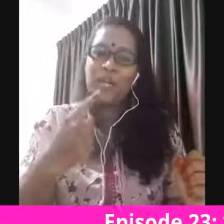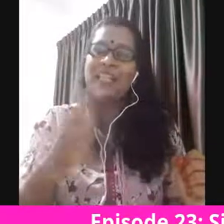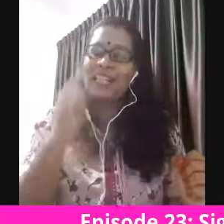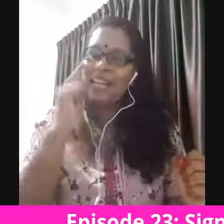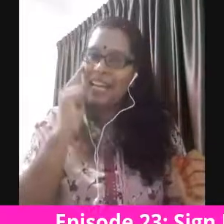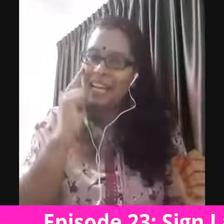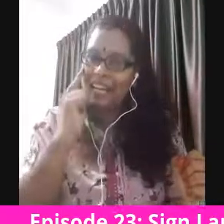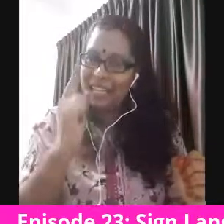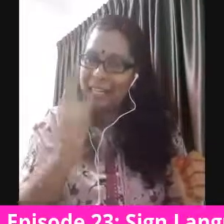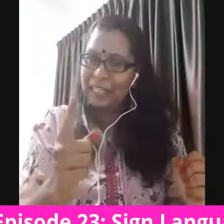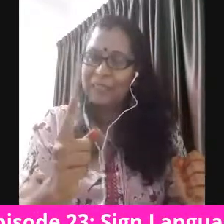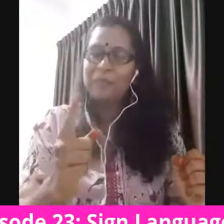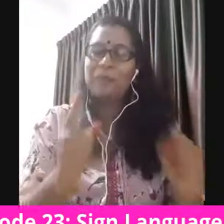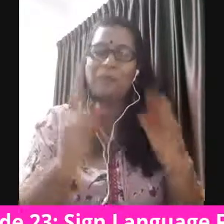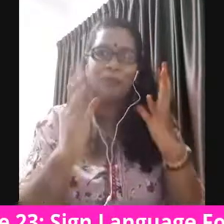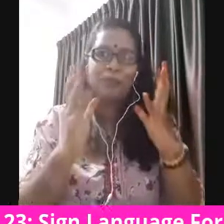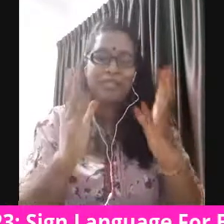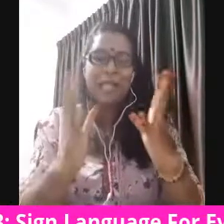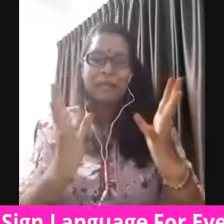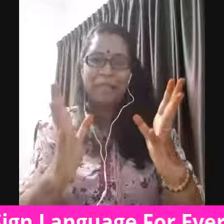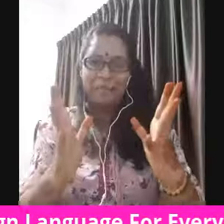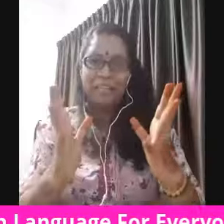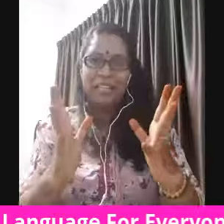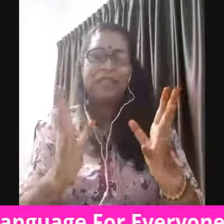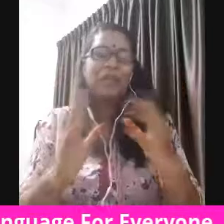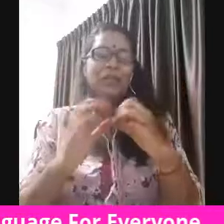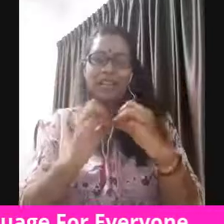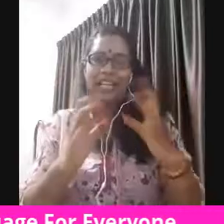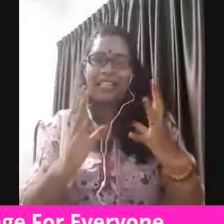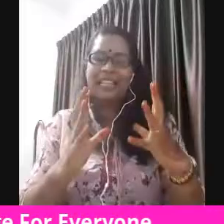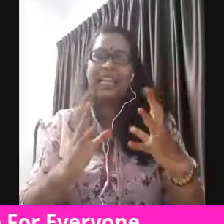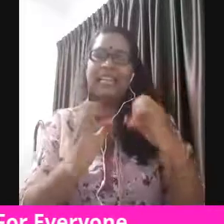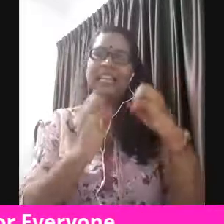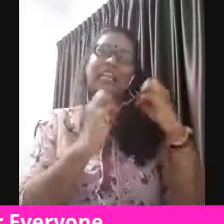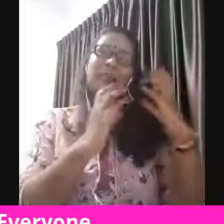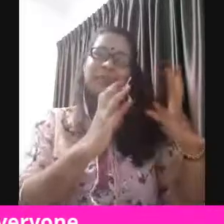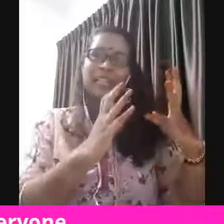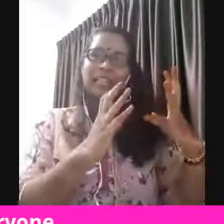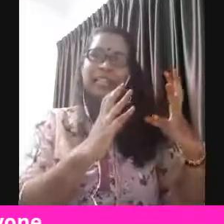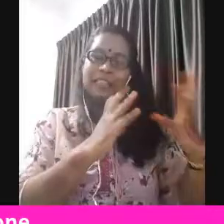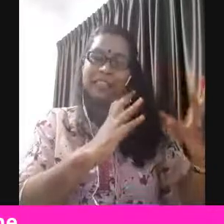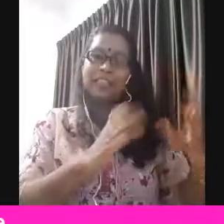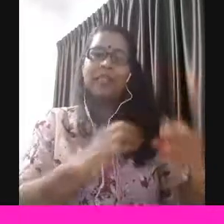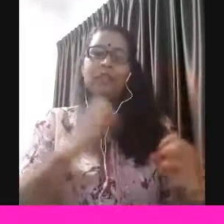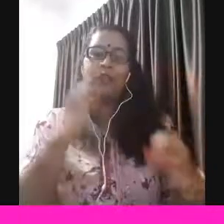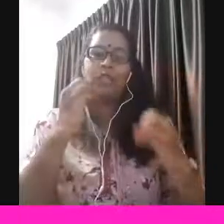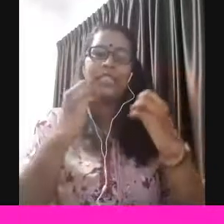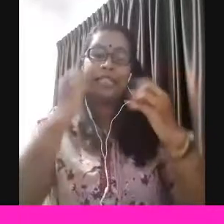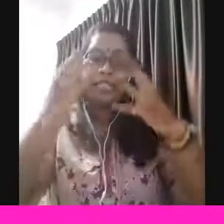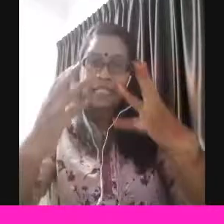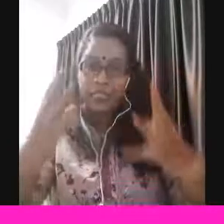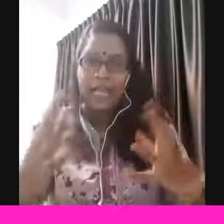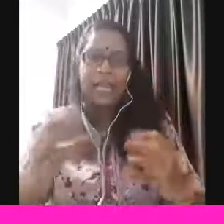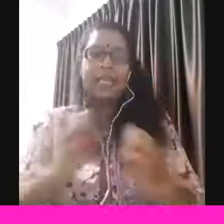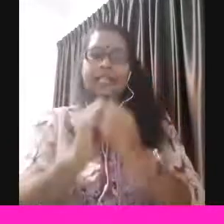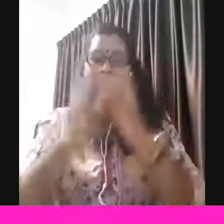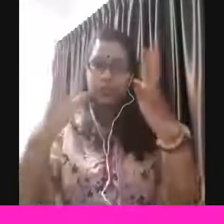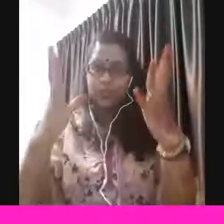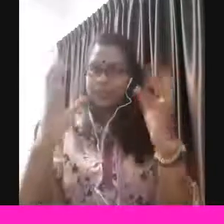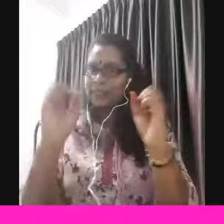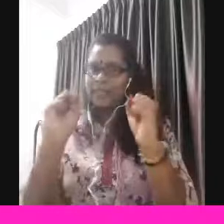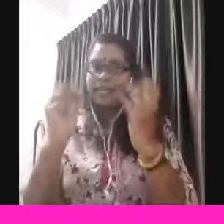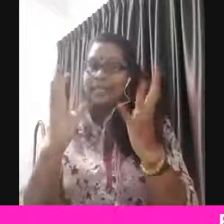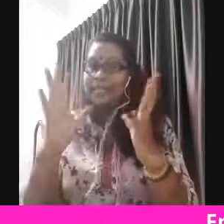must work Mm-hmm. uh, same Simultaneously. time. Simultaneously. So Mhm. not like Mm-hmm. Pradana teachers, they will only teach and